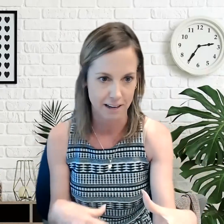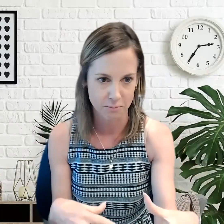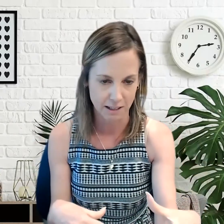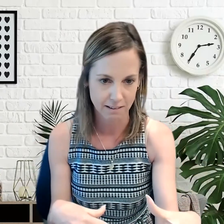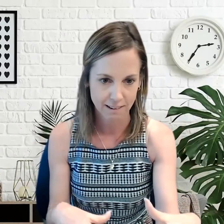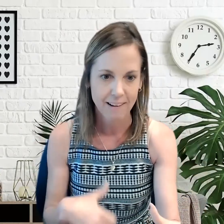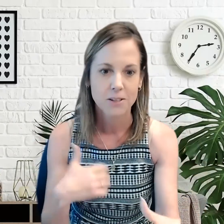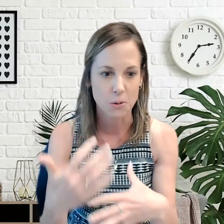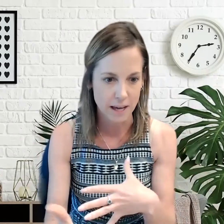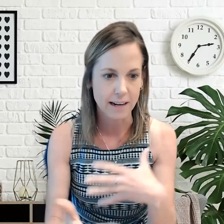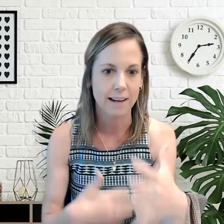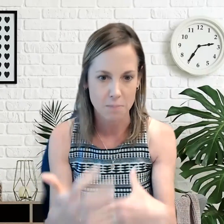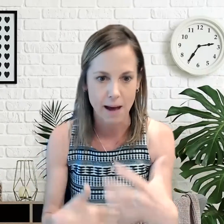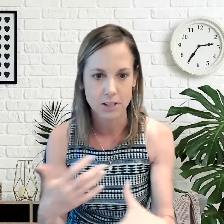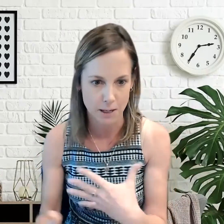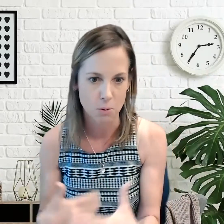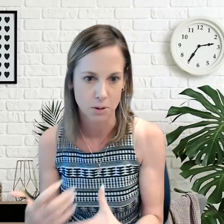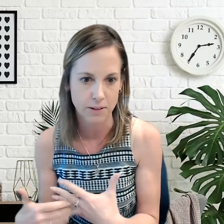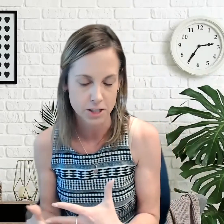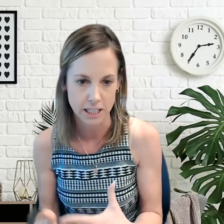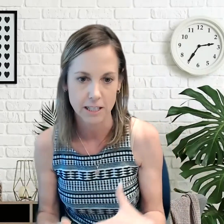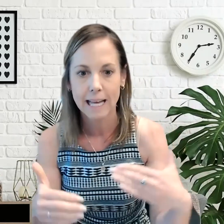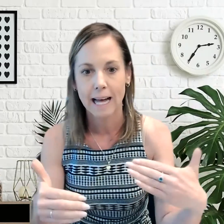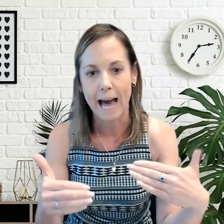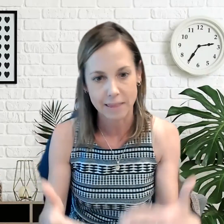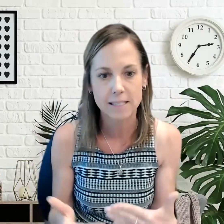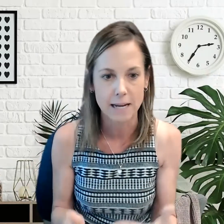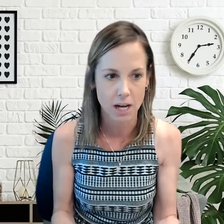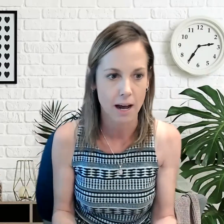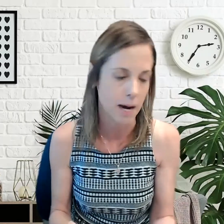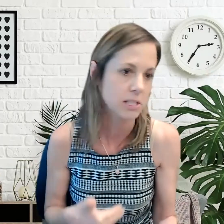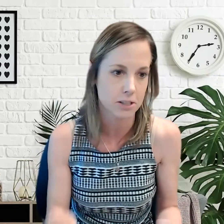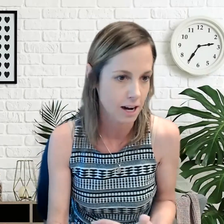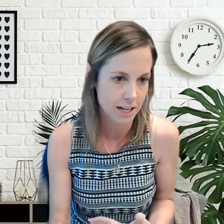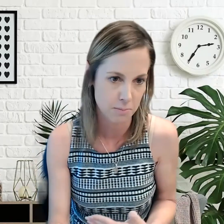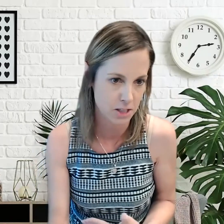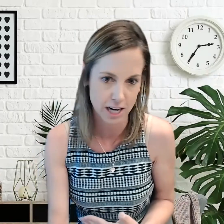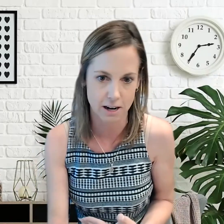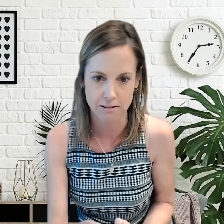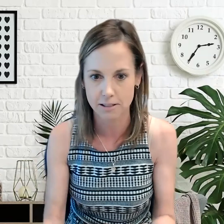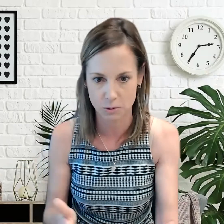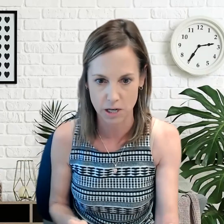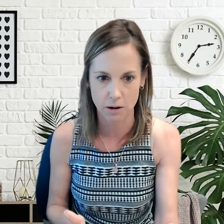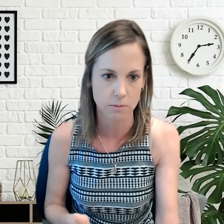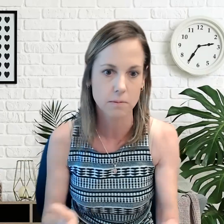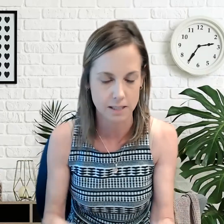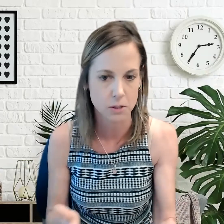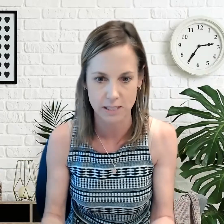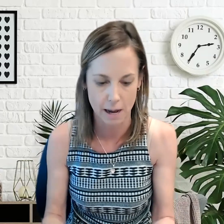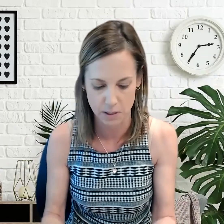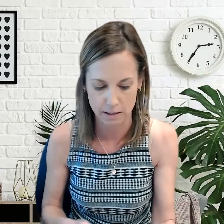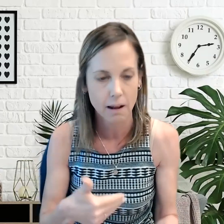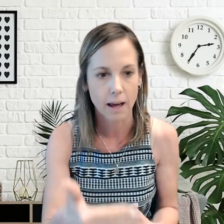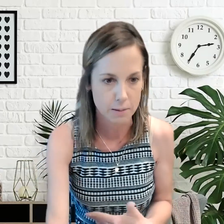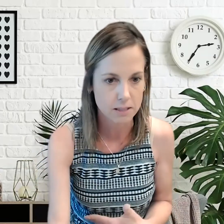on inside of me. So then I can get back to my normal functioning. At the same time, I'm still talking to my GI doctor because we know this is